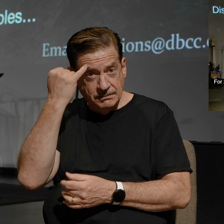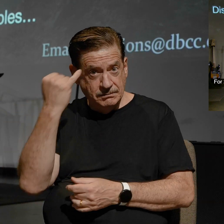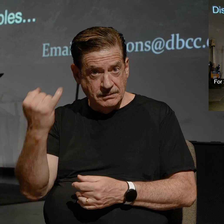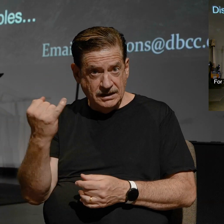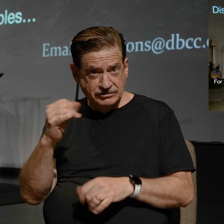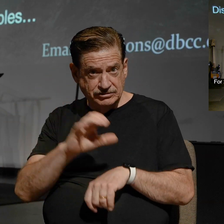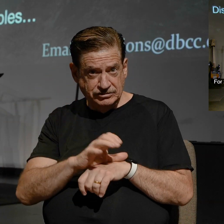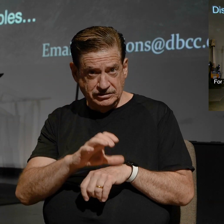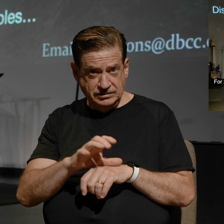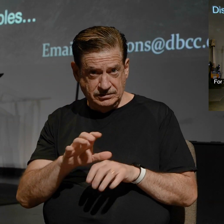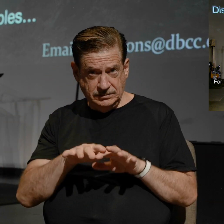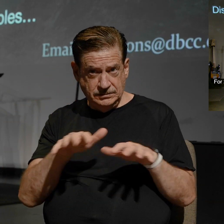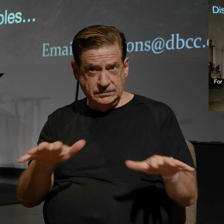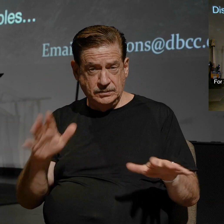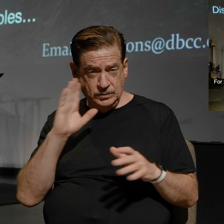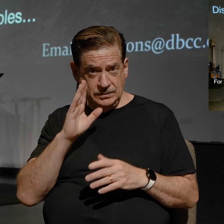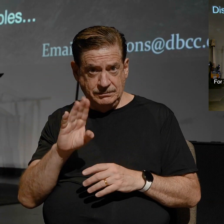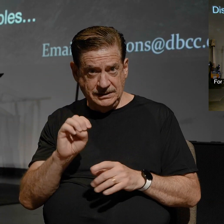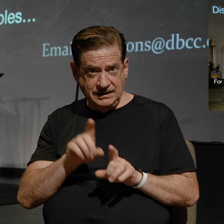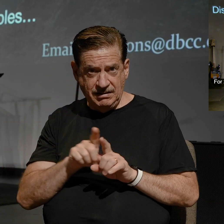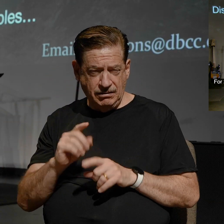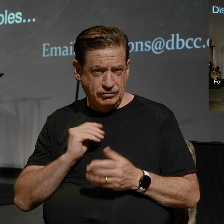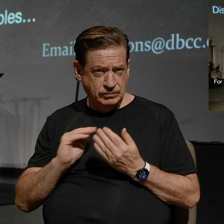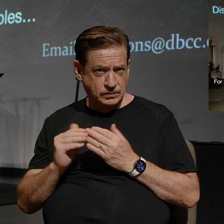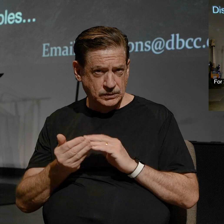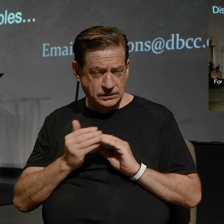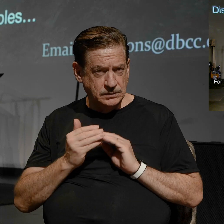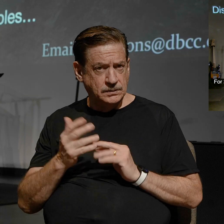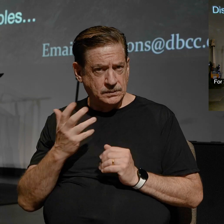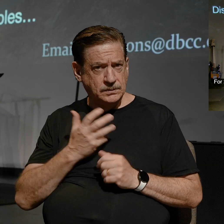would be like? Imagine what our community would be like?